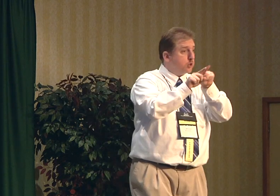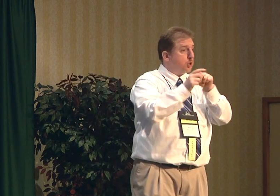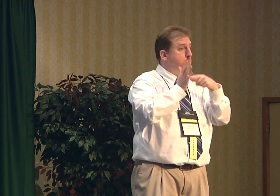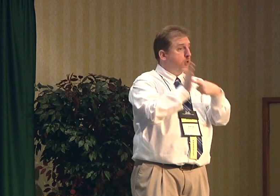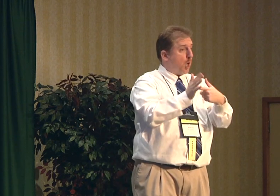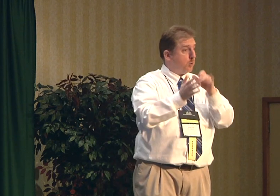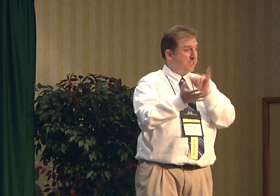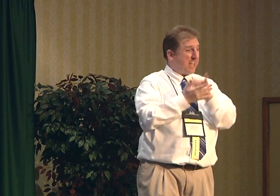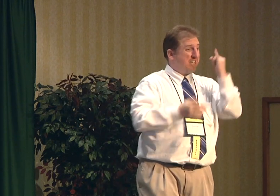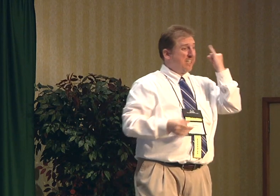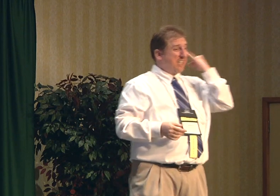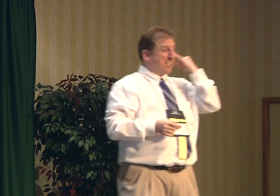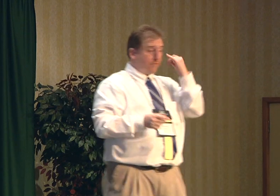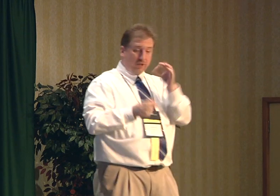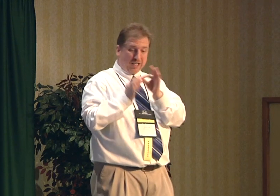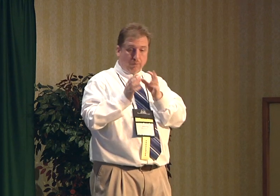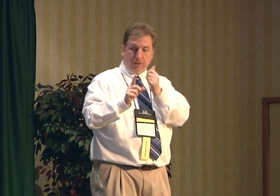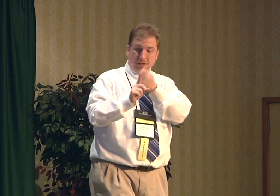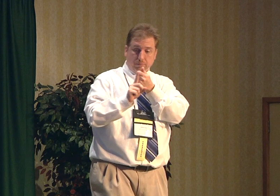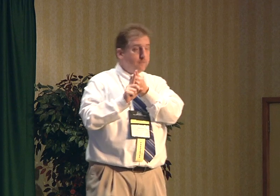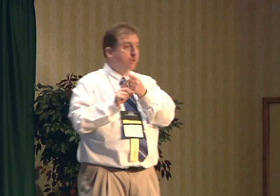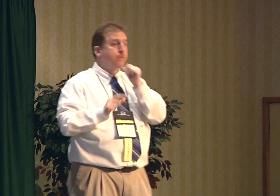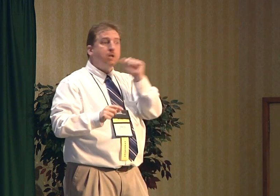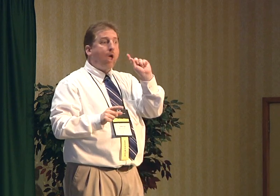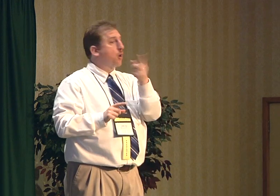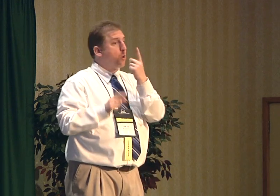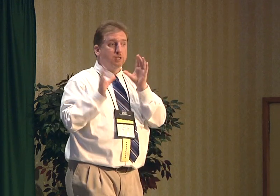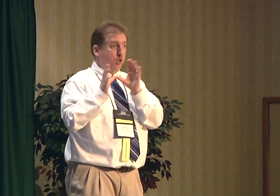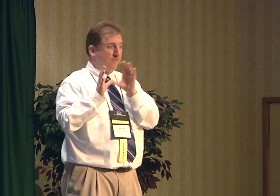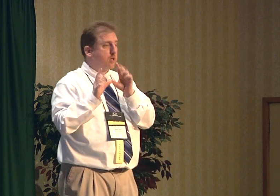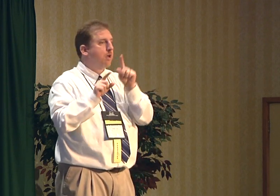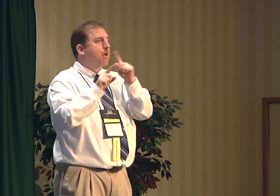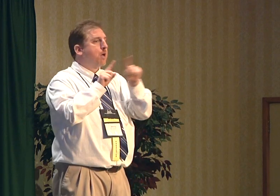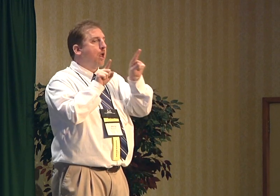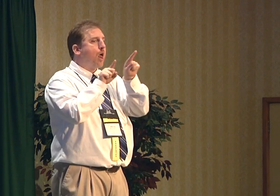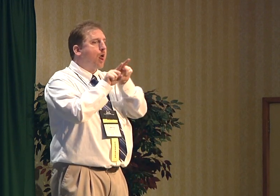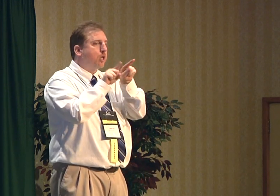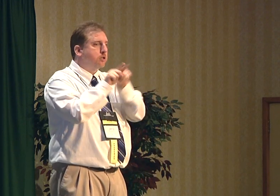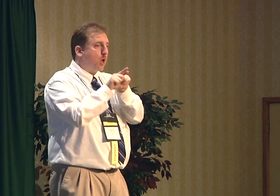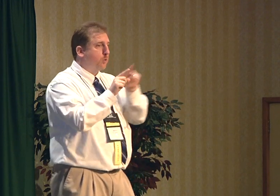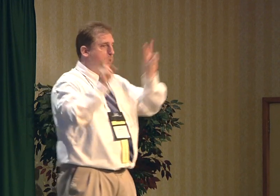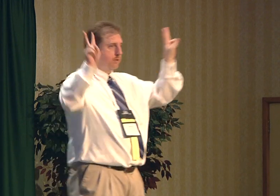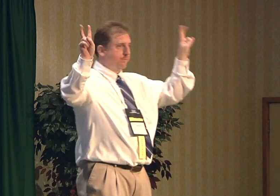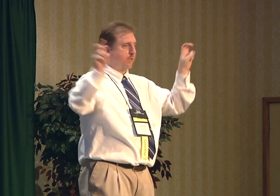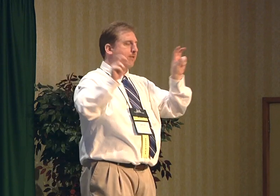So the research also showed that if the interpreter was not only certified, but